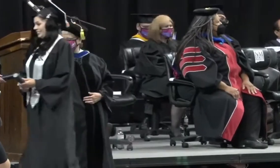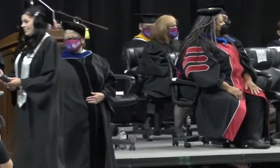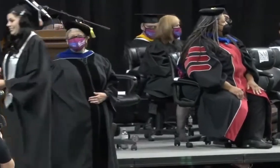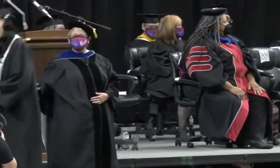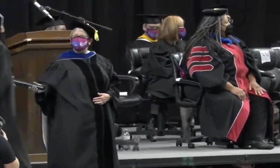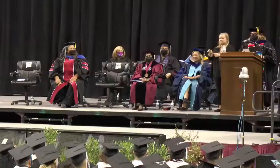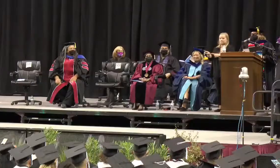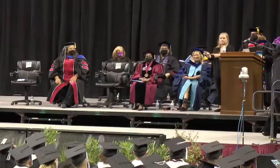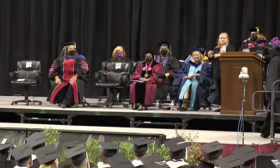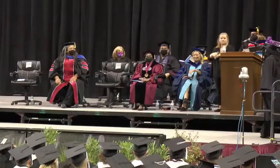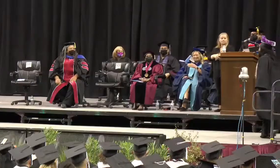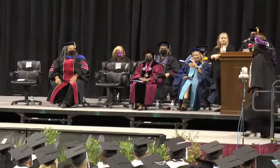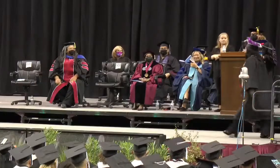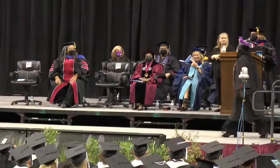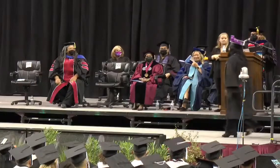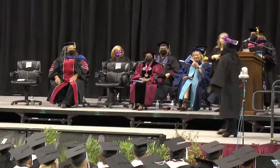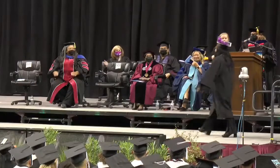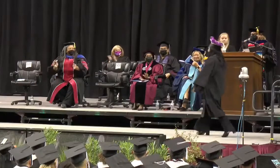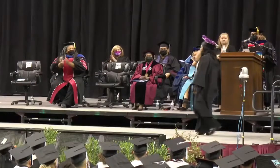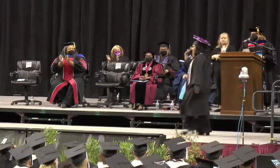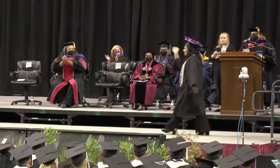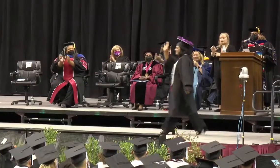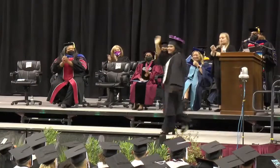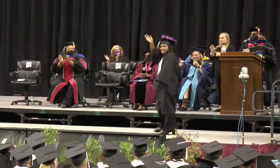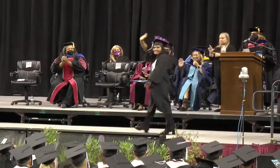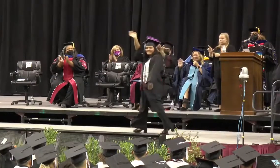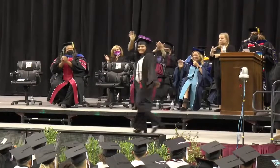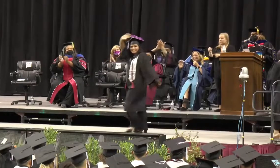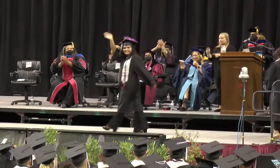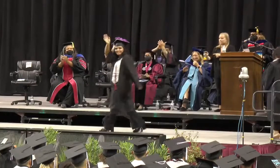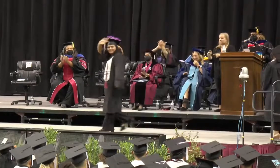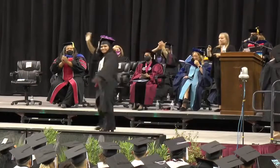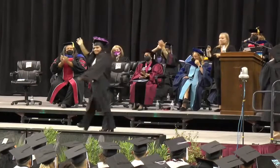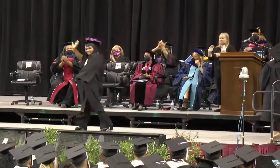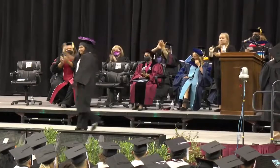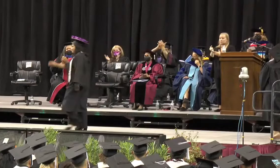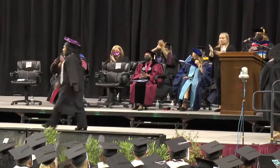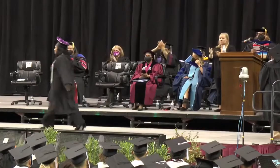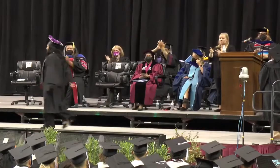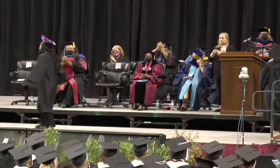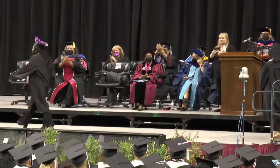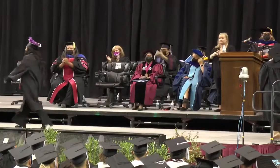Dora Sines, Crimson Scholar, Meritorious Graduate.